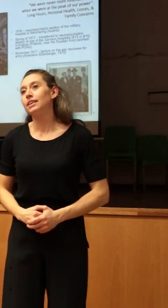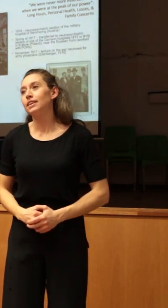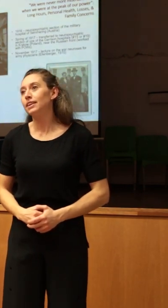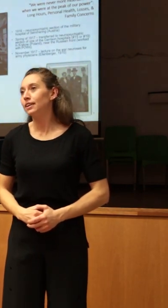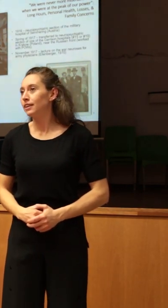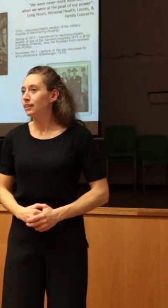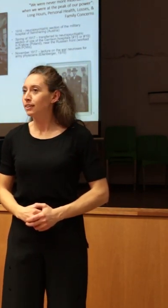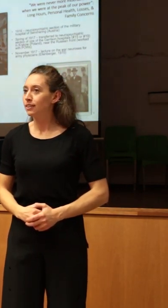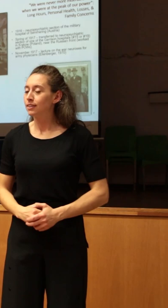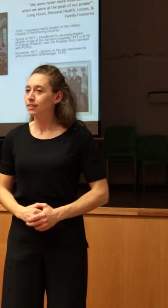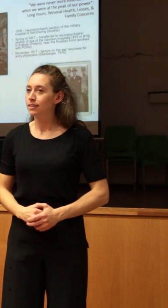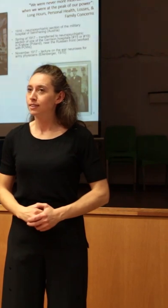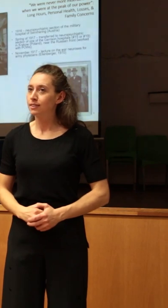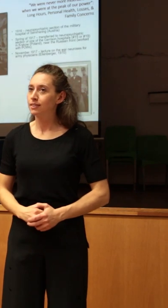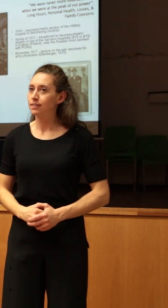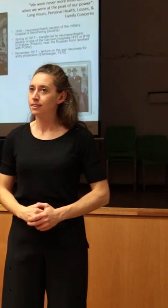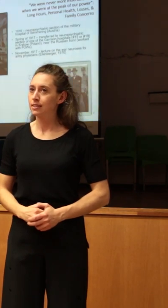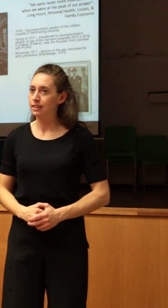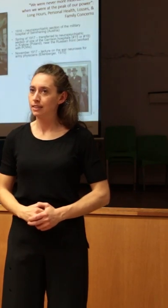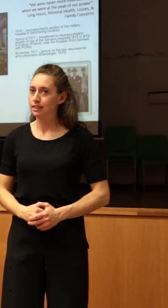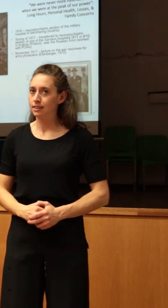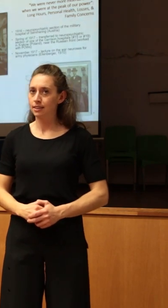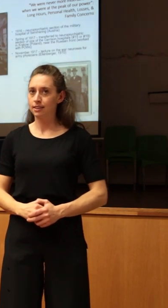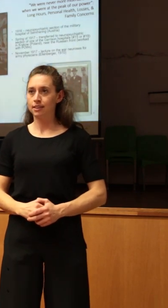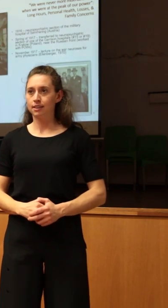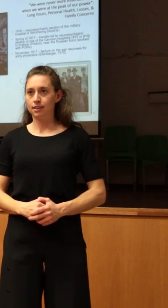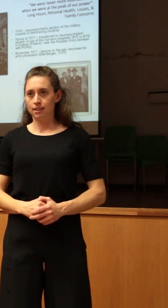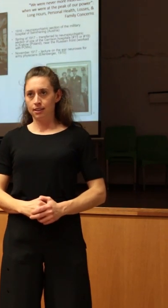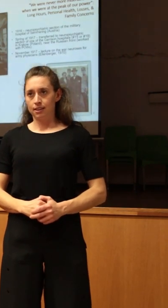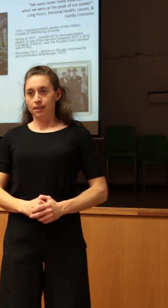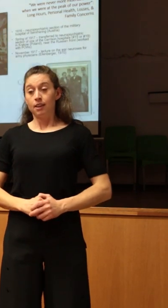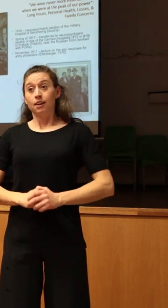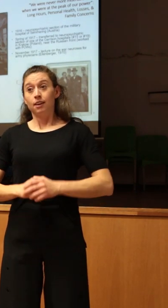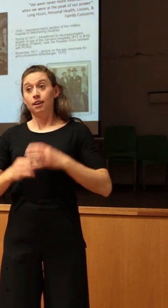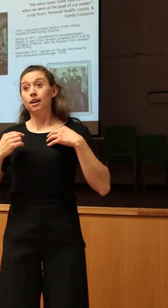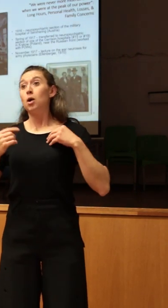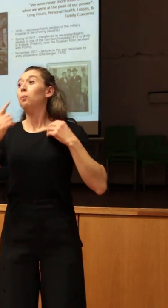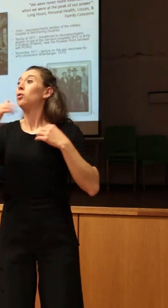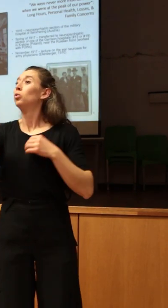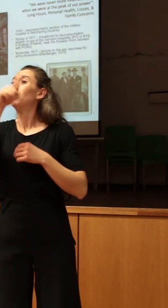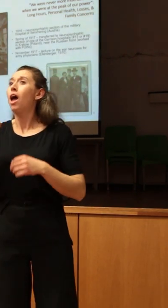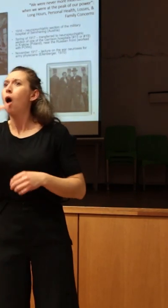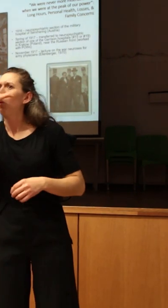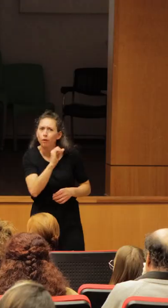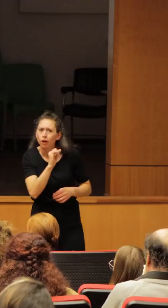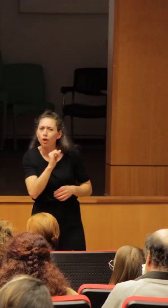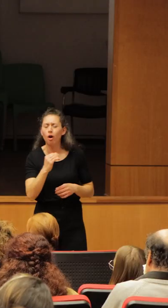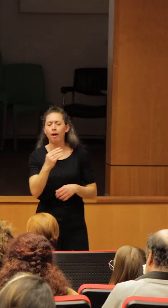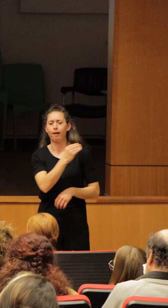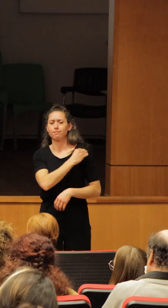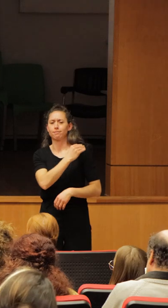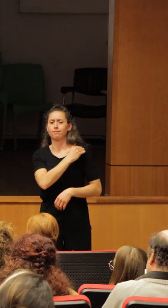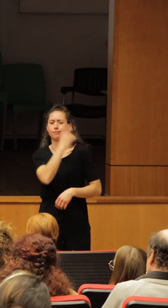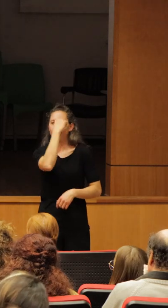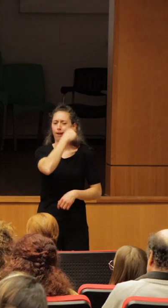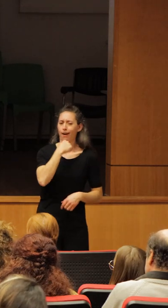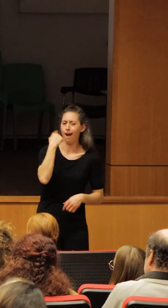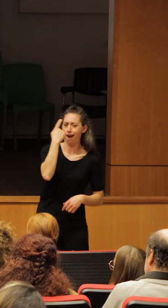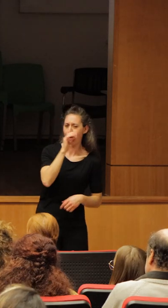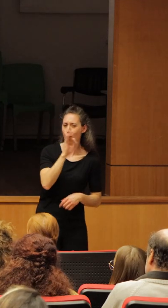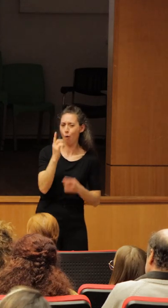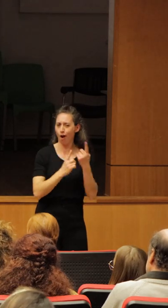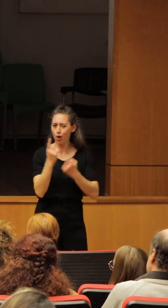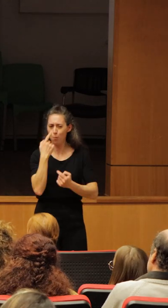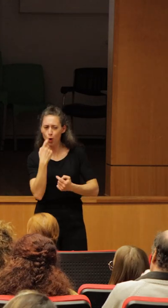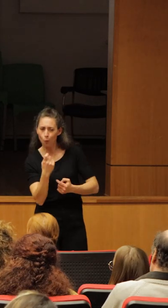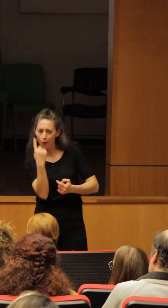just don't show that you're bored or something. Yeah. Muéstrenme si están aburridos o algo. See, that's when you're getting too